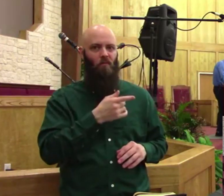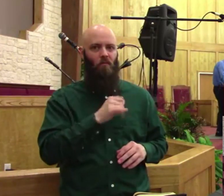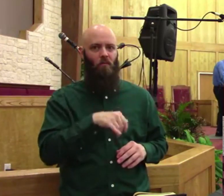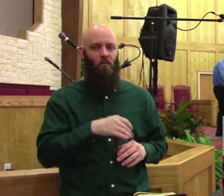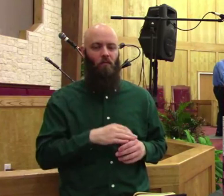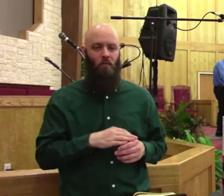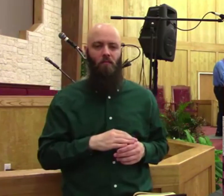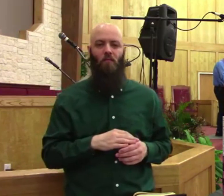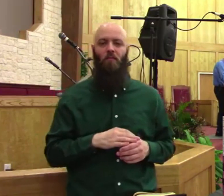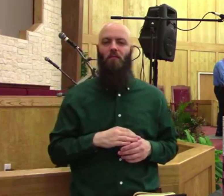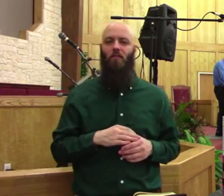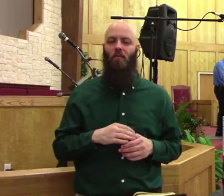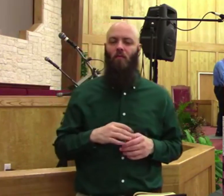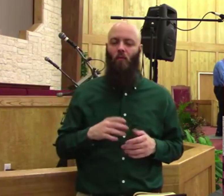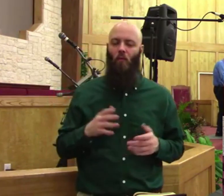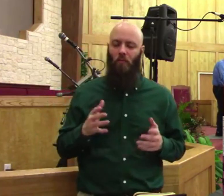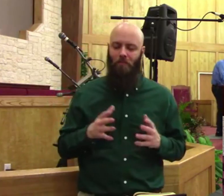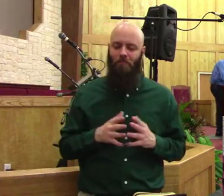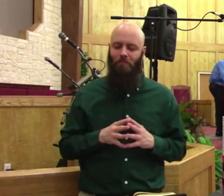talking to him.